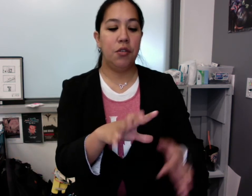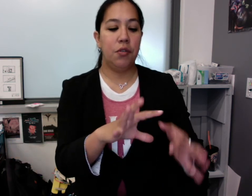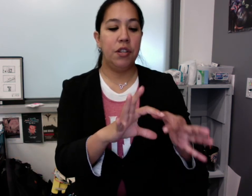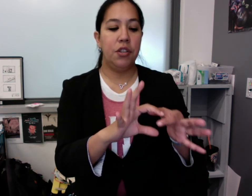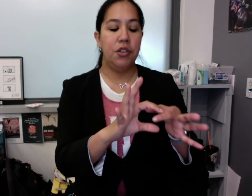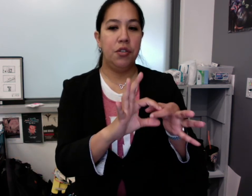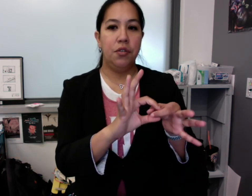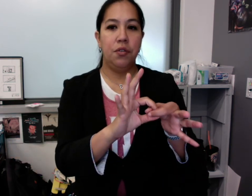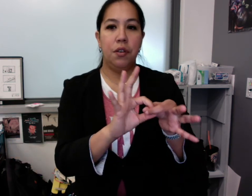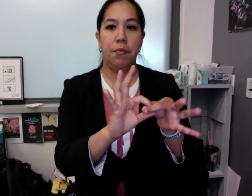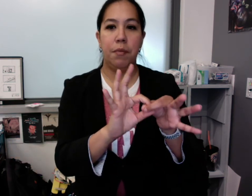going to make